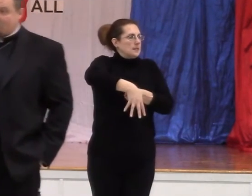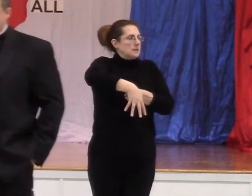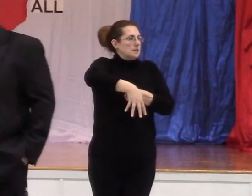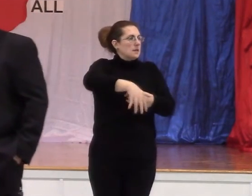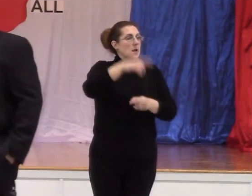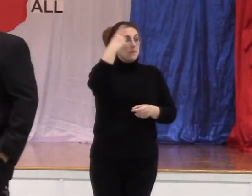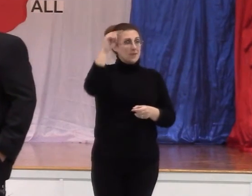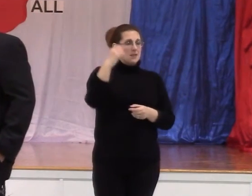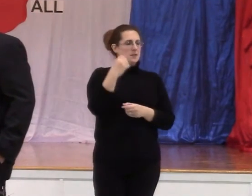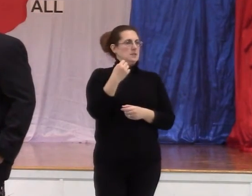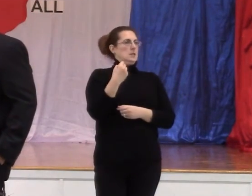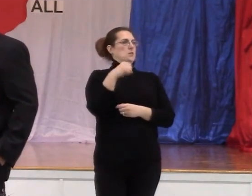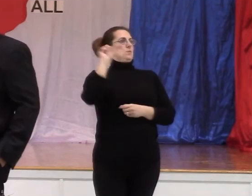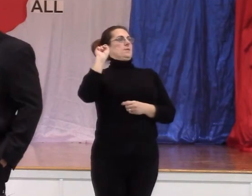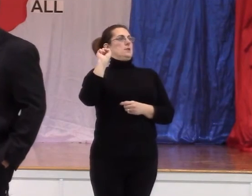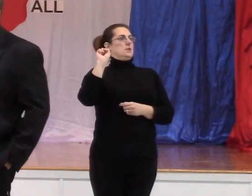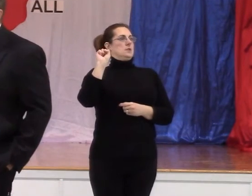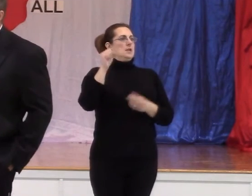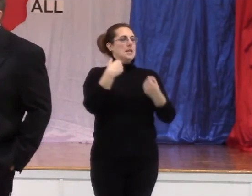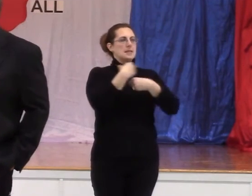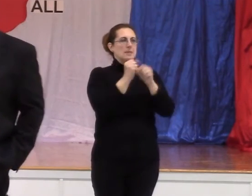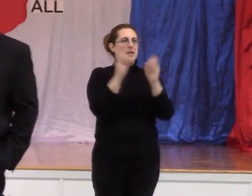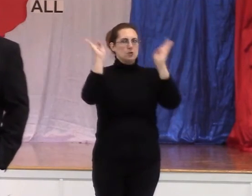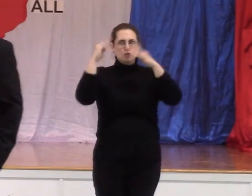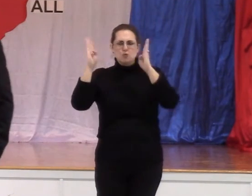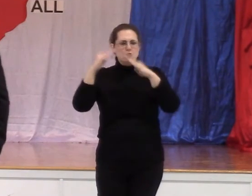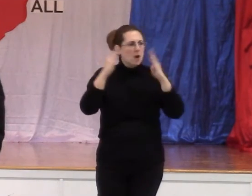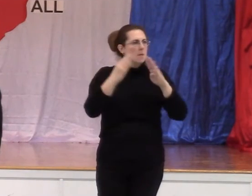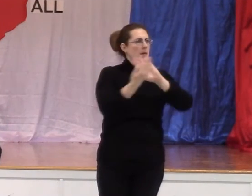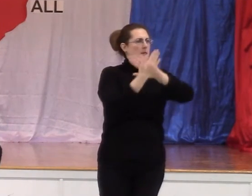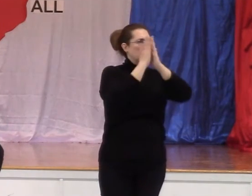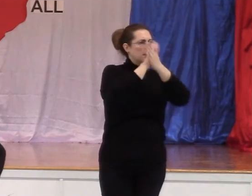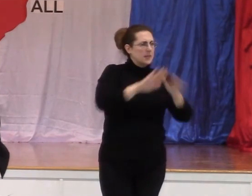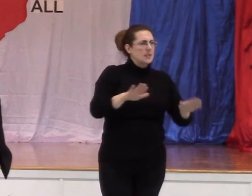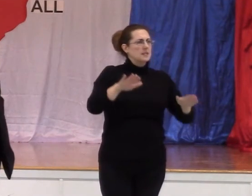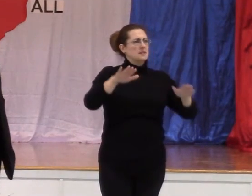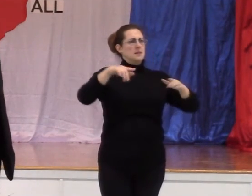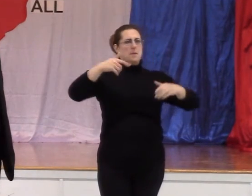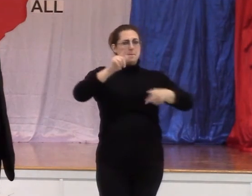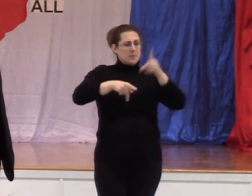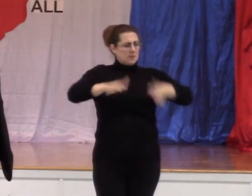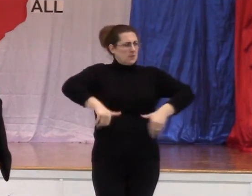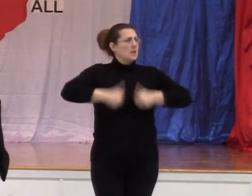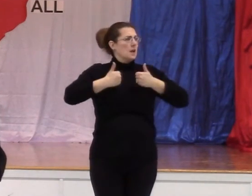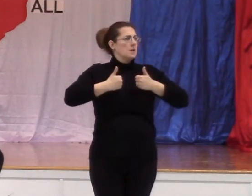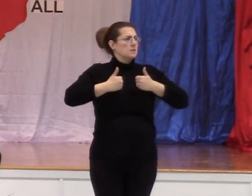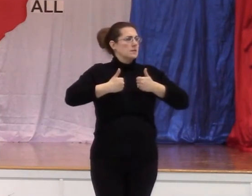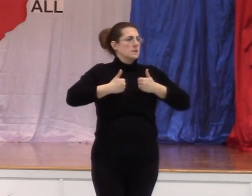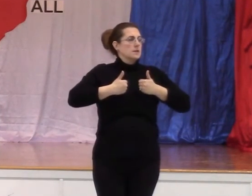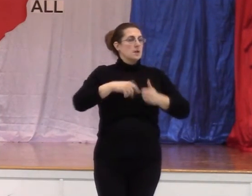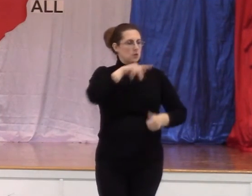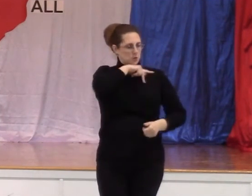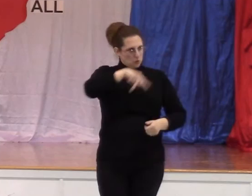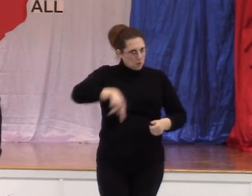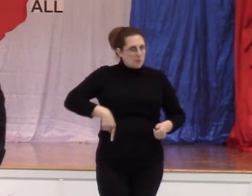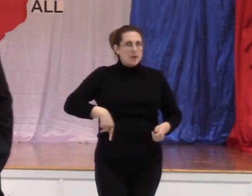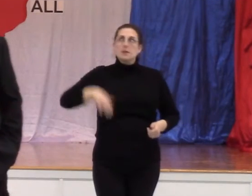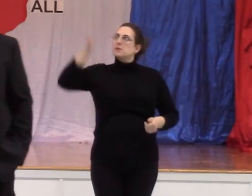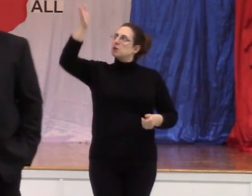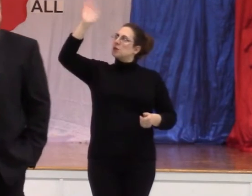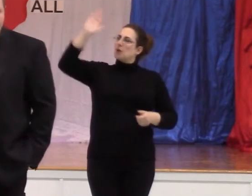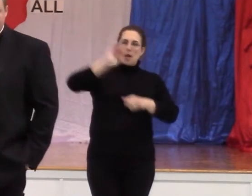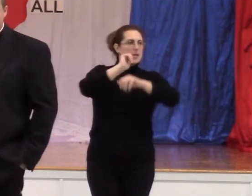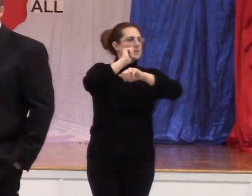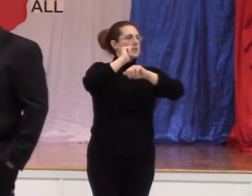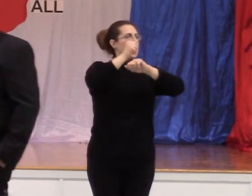because it's revolutionary. It's causing disturbance in the peace and quietness of people's lives. So a prince, being God's agent